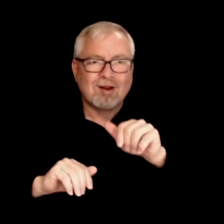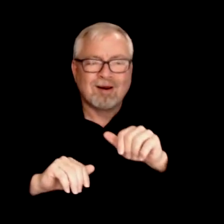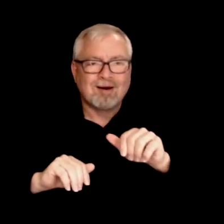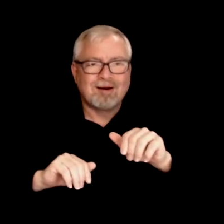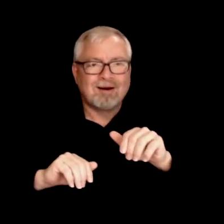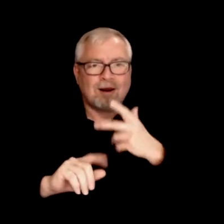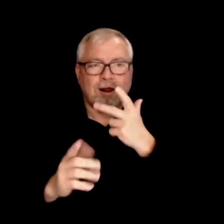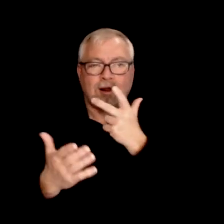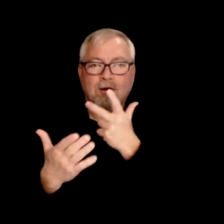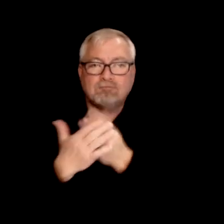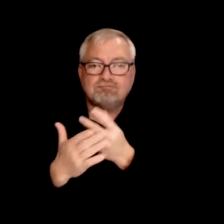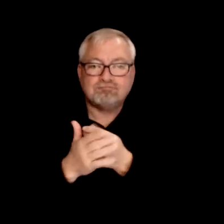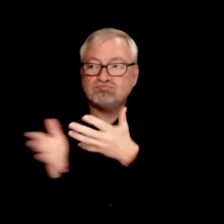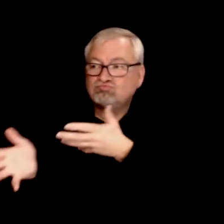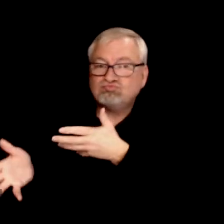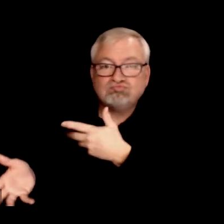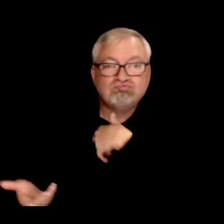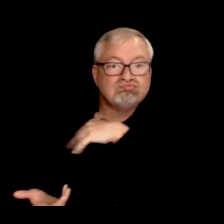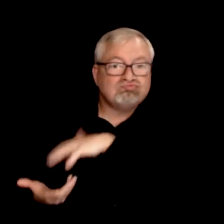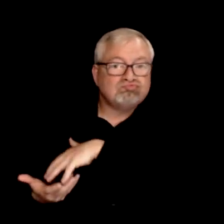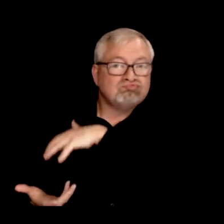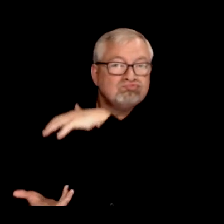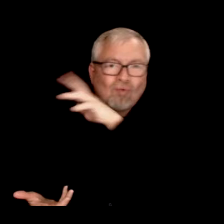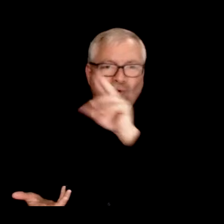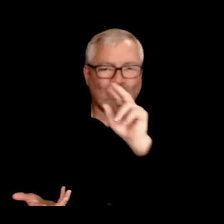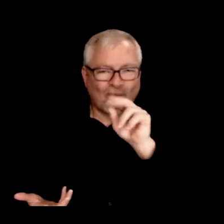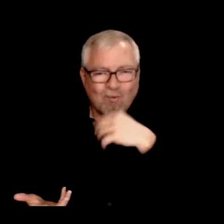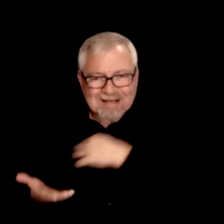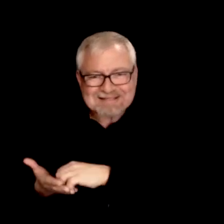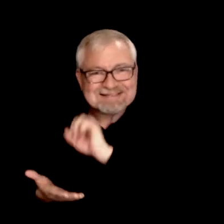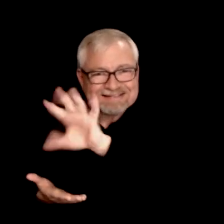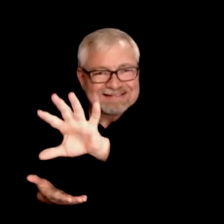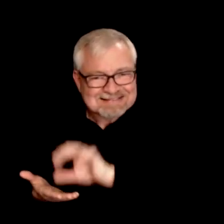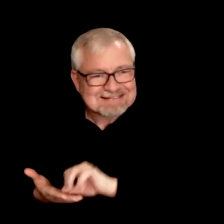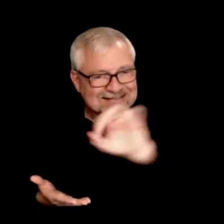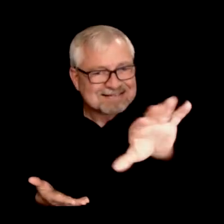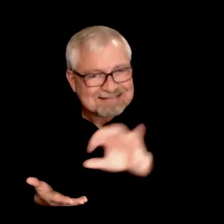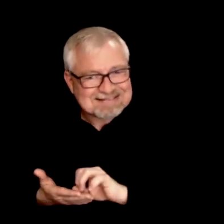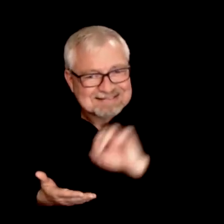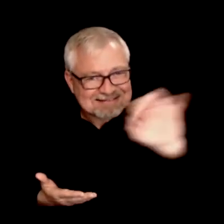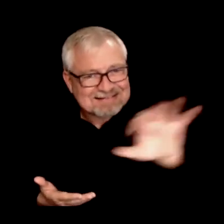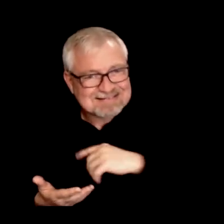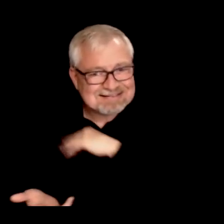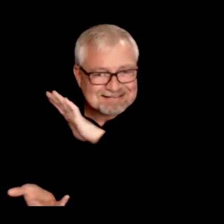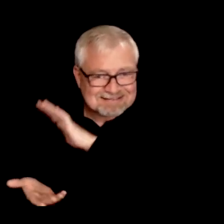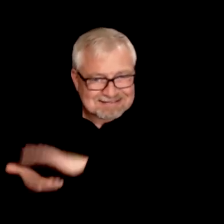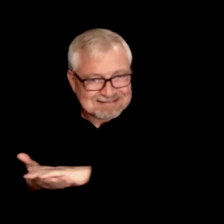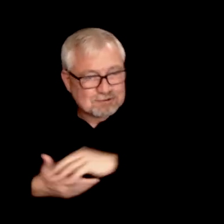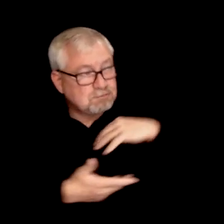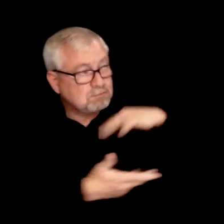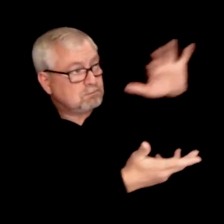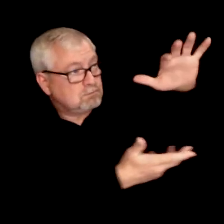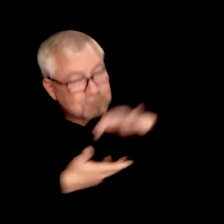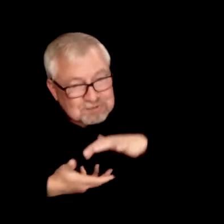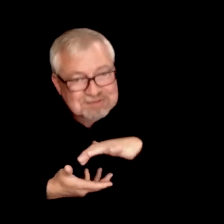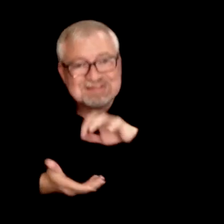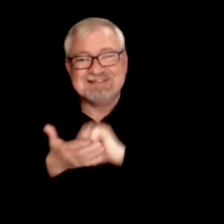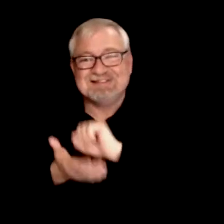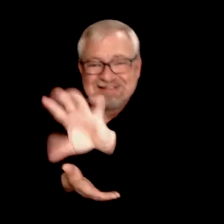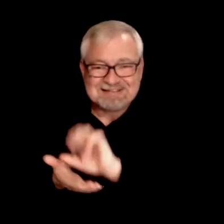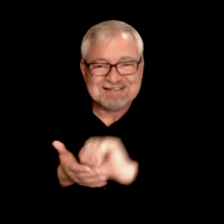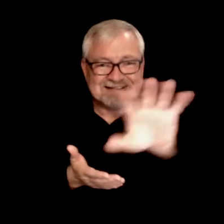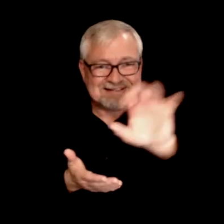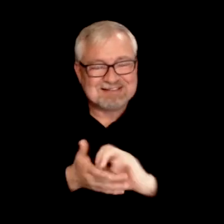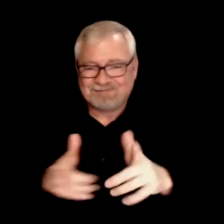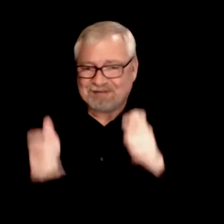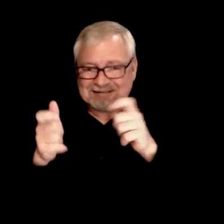moving around, but it's not sitting around waiting to be used. Once it arrives, it does get used. Okay, thank you for